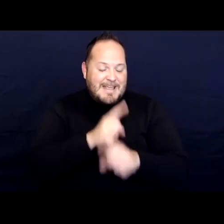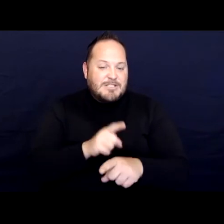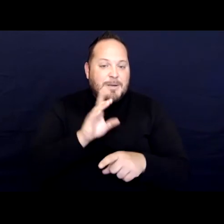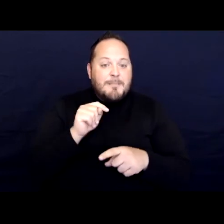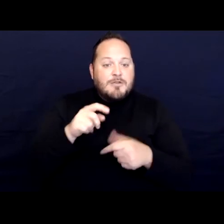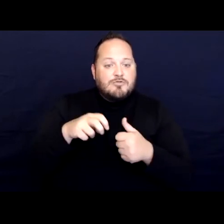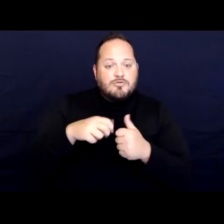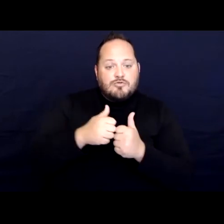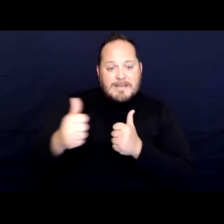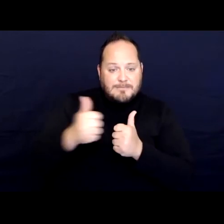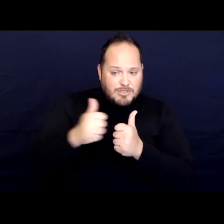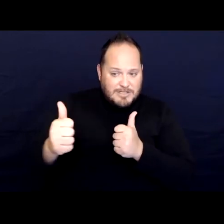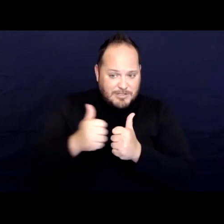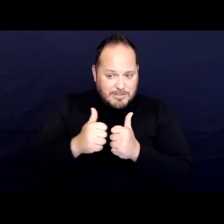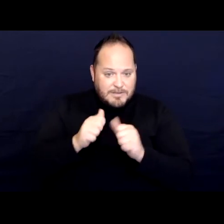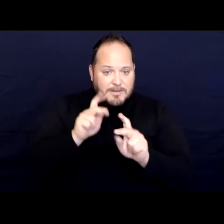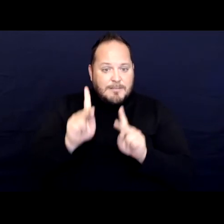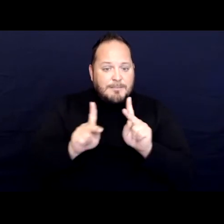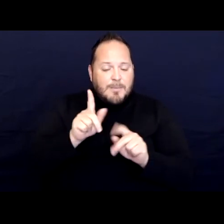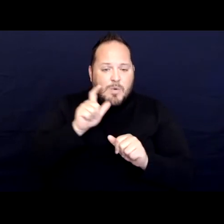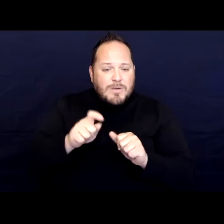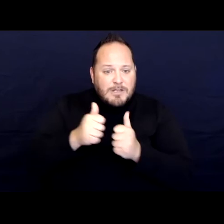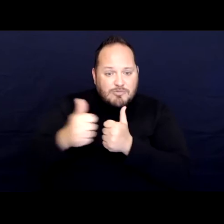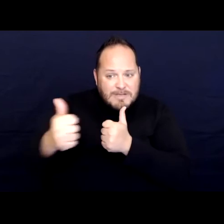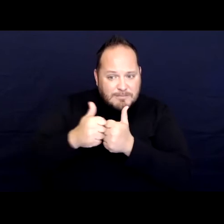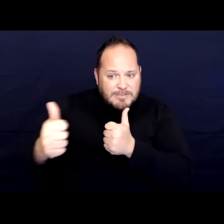transportation, people who need transportation to sites,